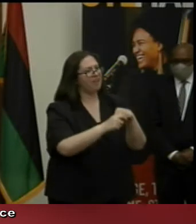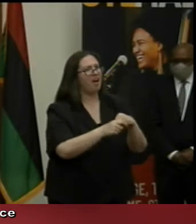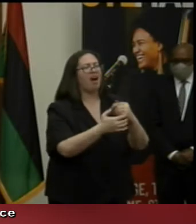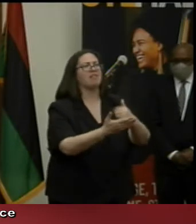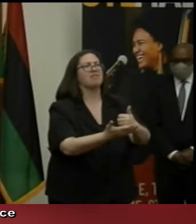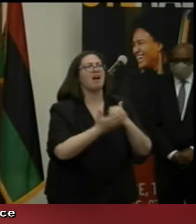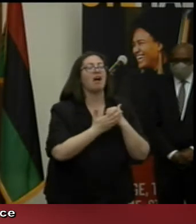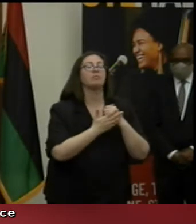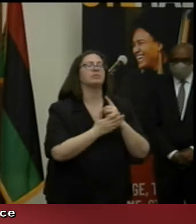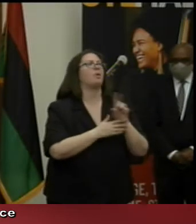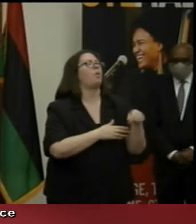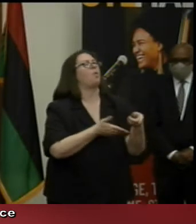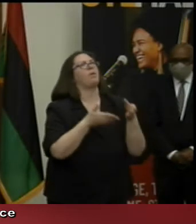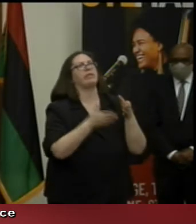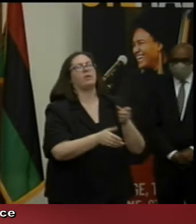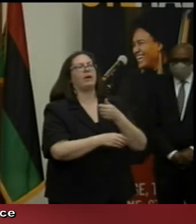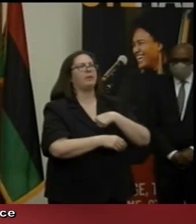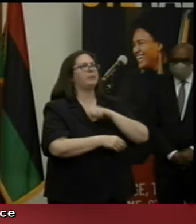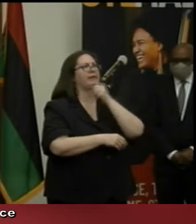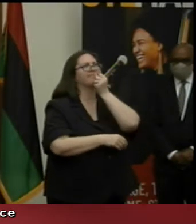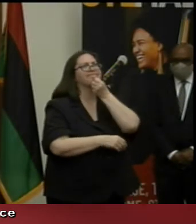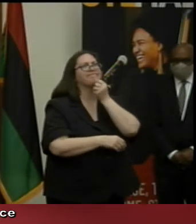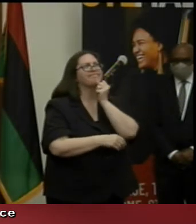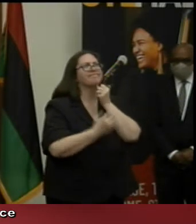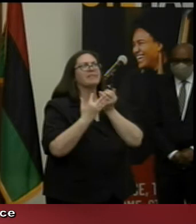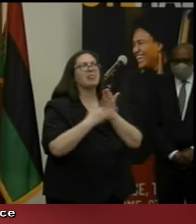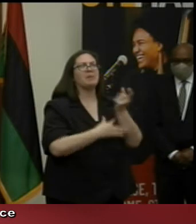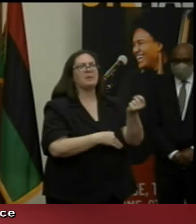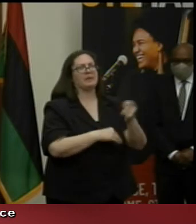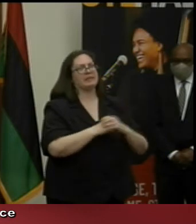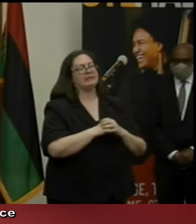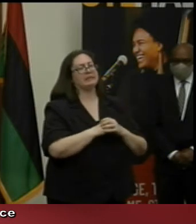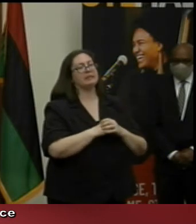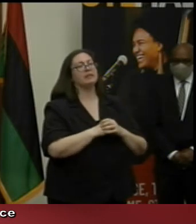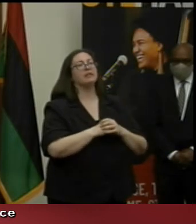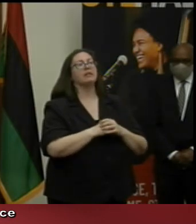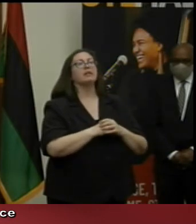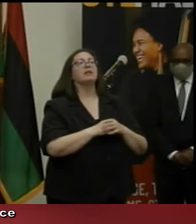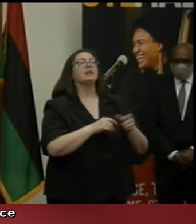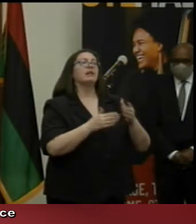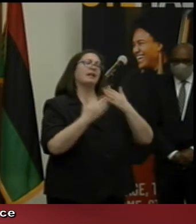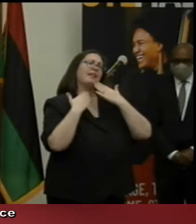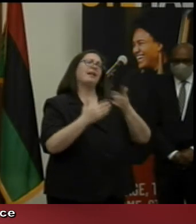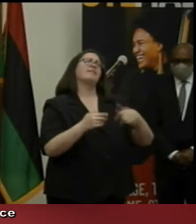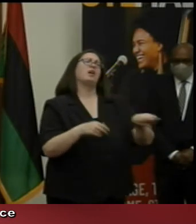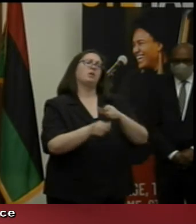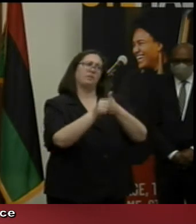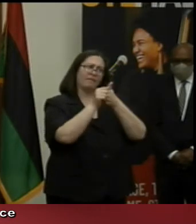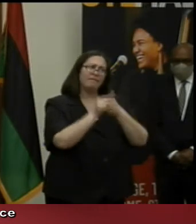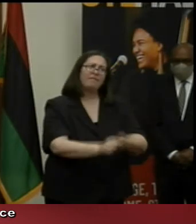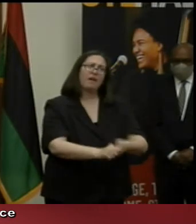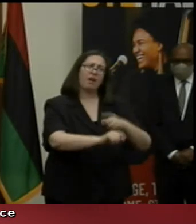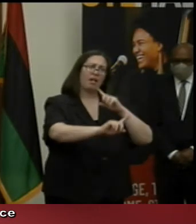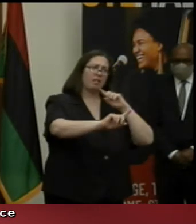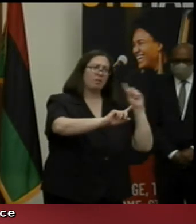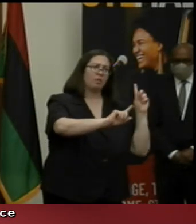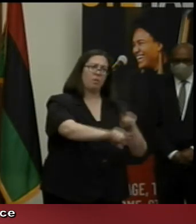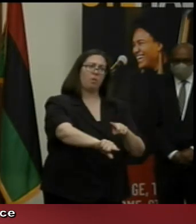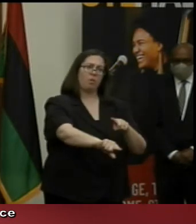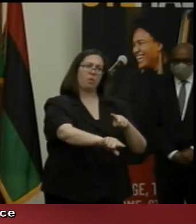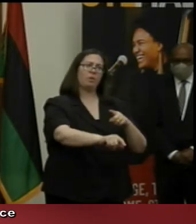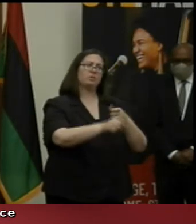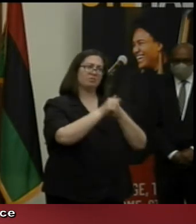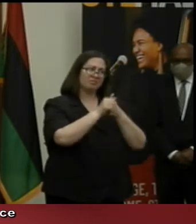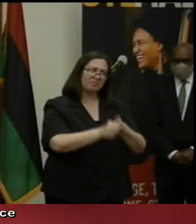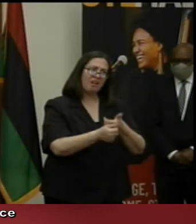through this successfully. We're grateful for those that have adhered to the recommendations that have been issued, and